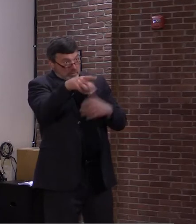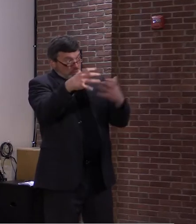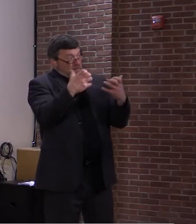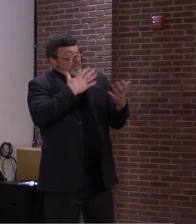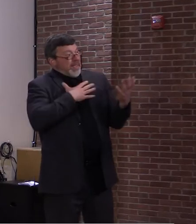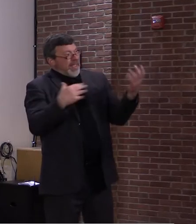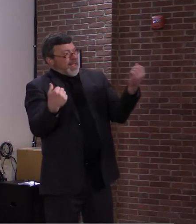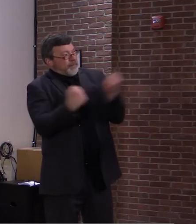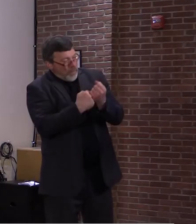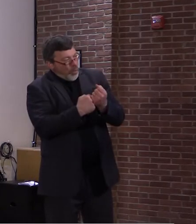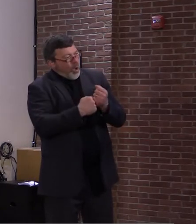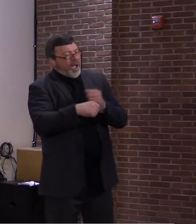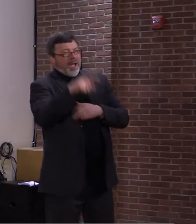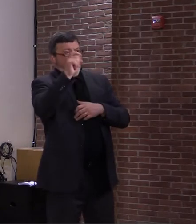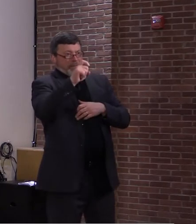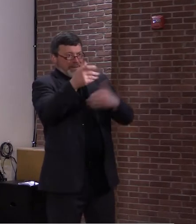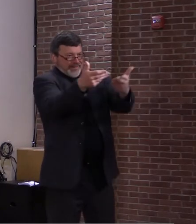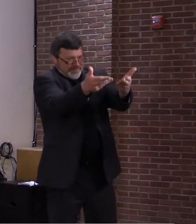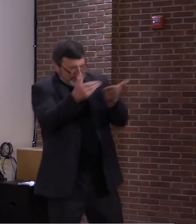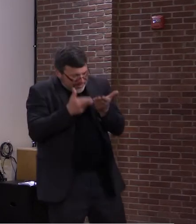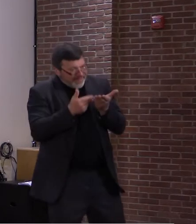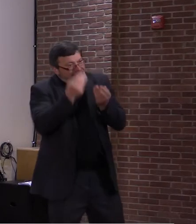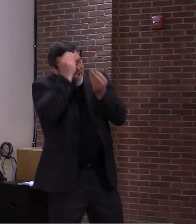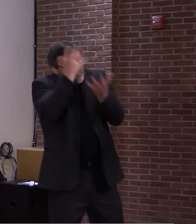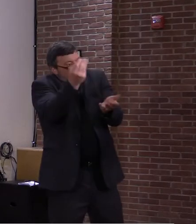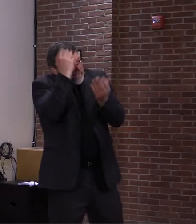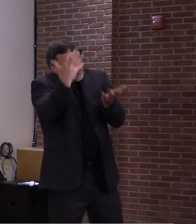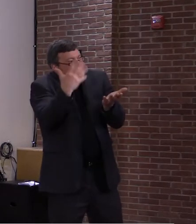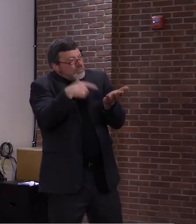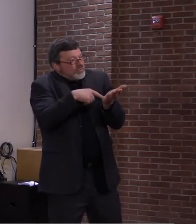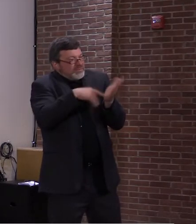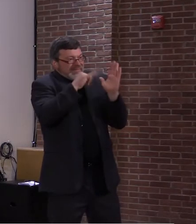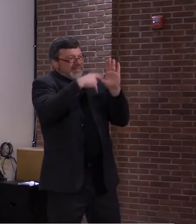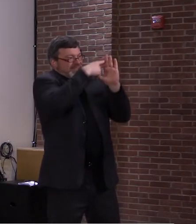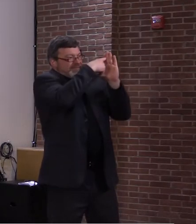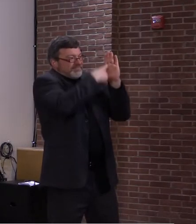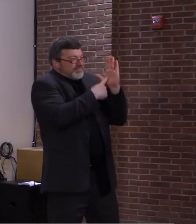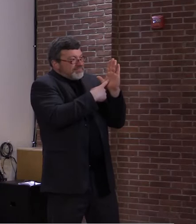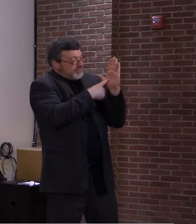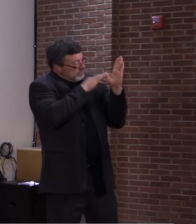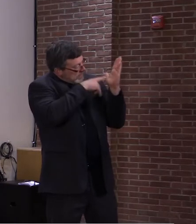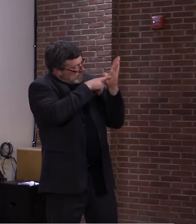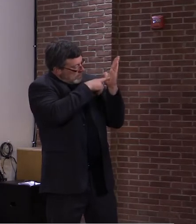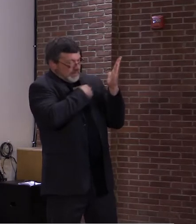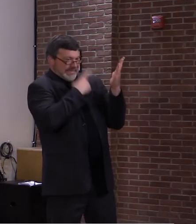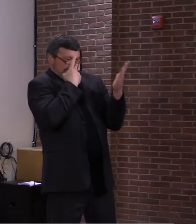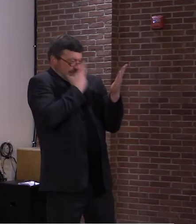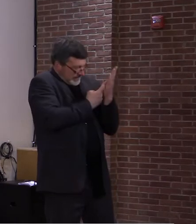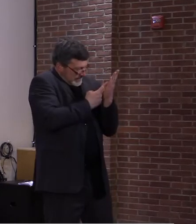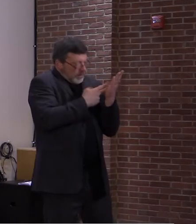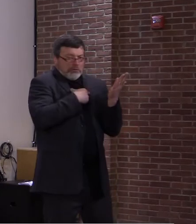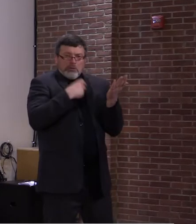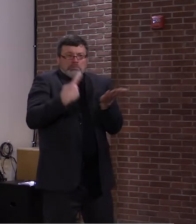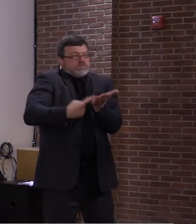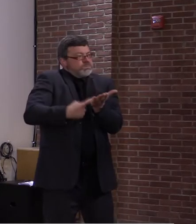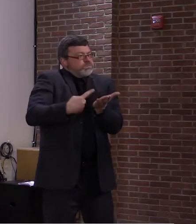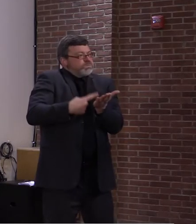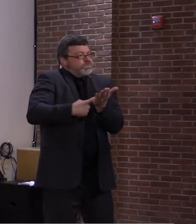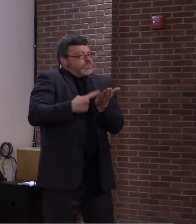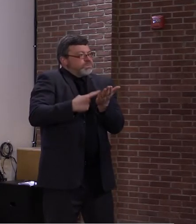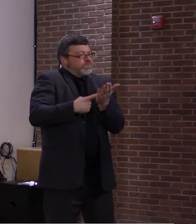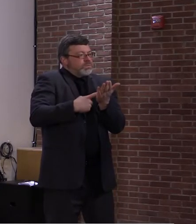to us and be put in bill form so that we can debate it and we know all the details and the funding and what it's going to cost